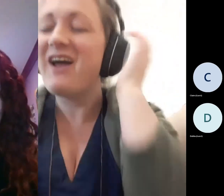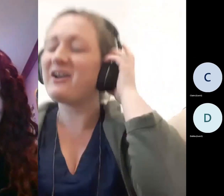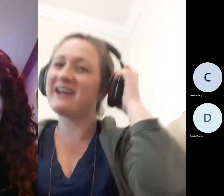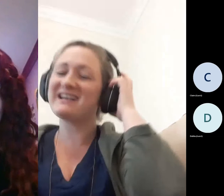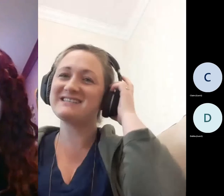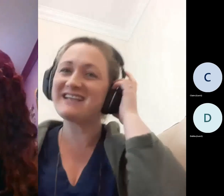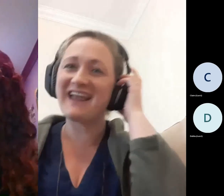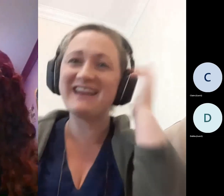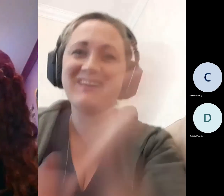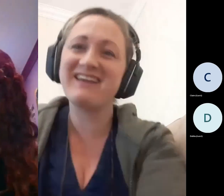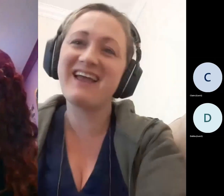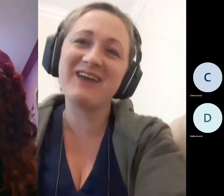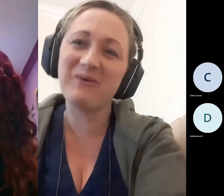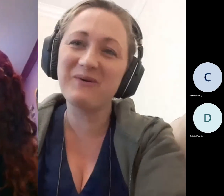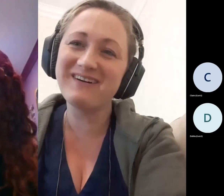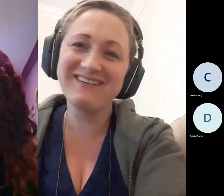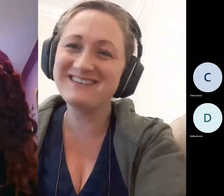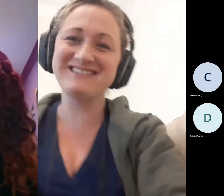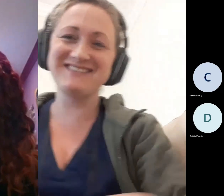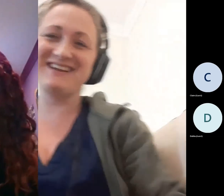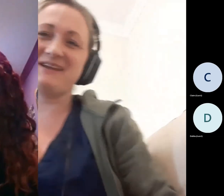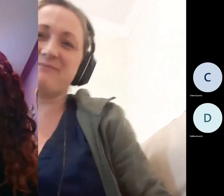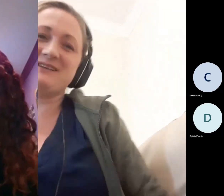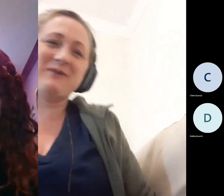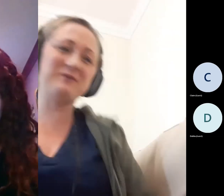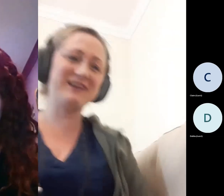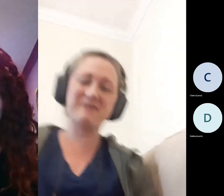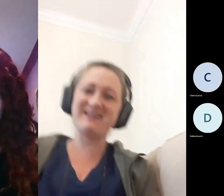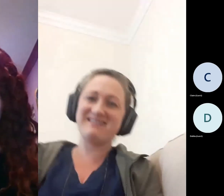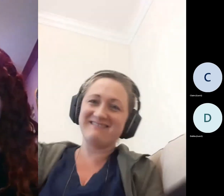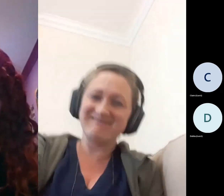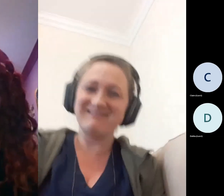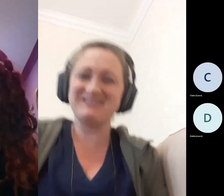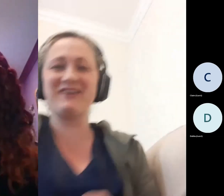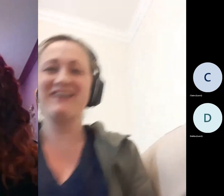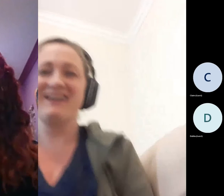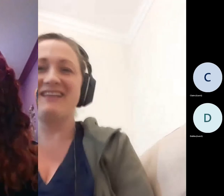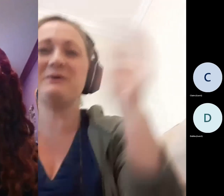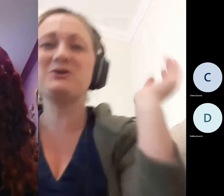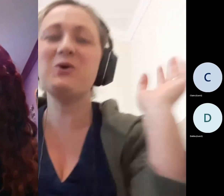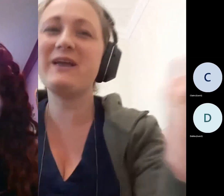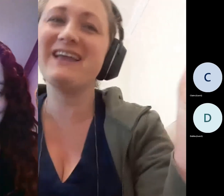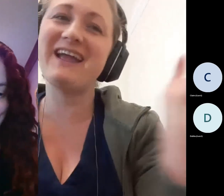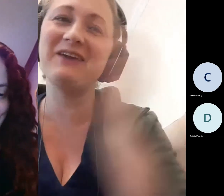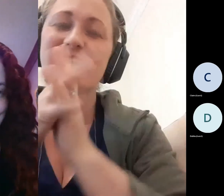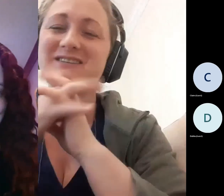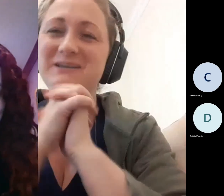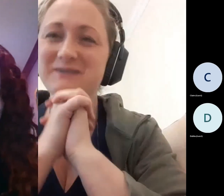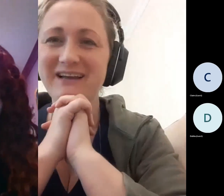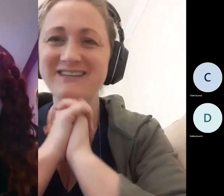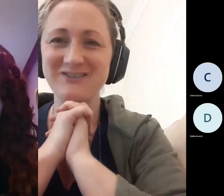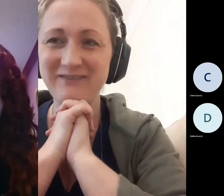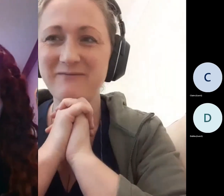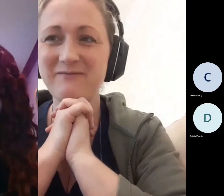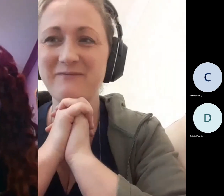Sorry, I couldn't access anything at all. Great. Just my screen wouldn't let me. Okay. So they were talking and all I could see